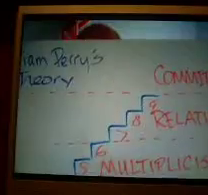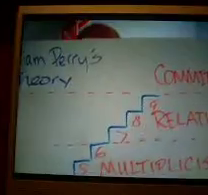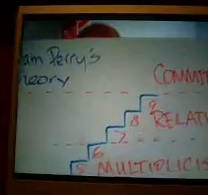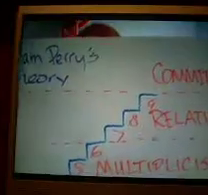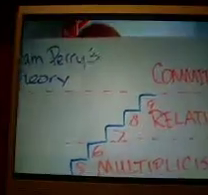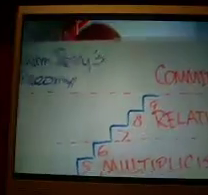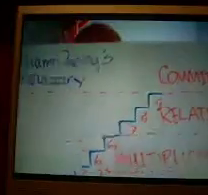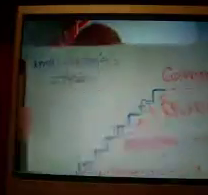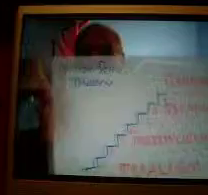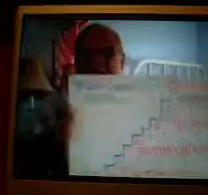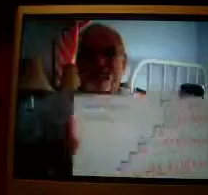relativism.